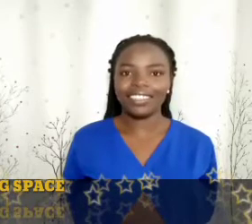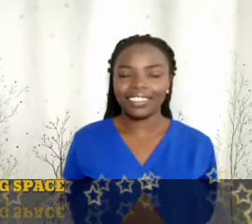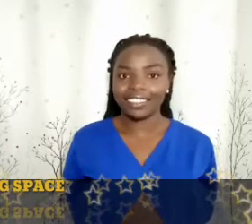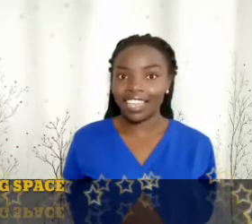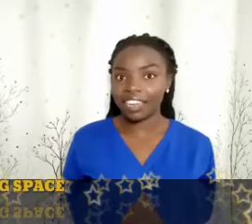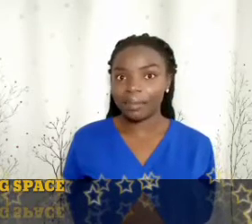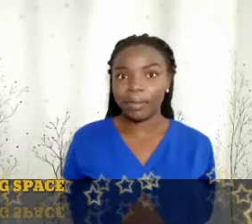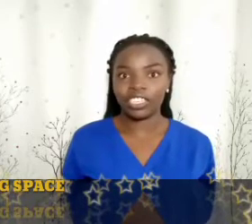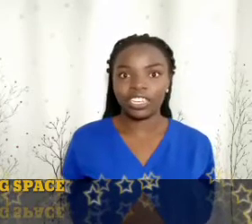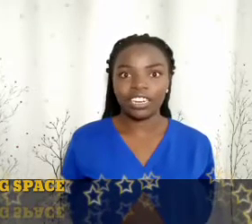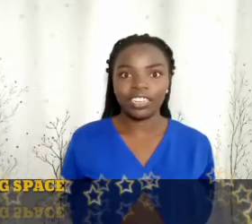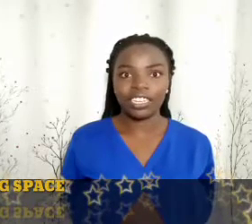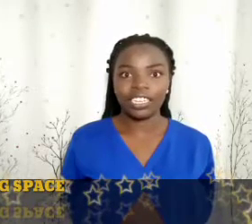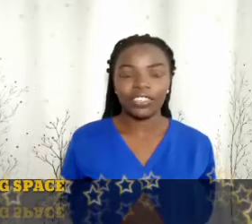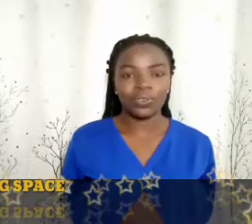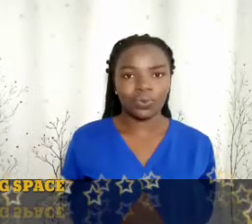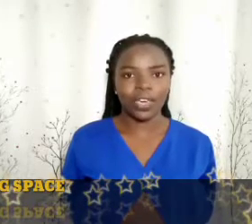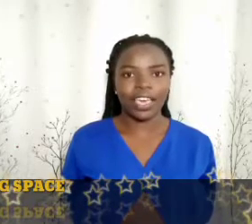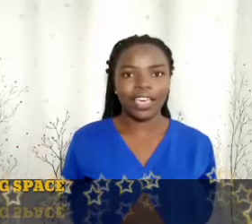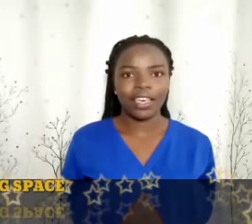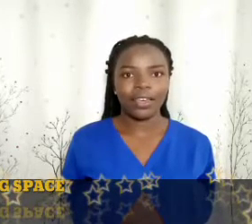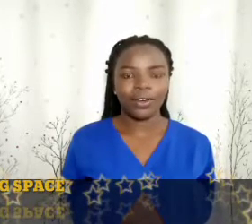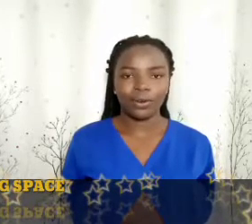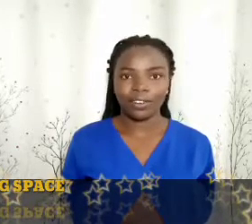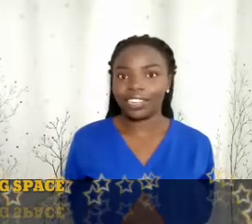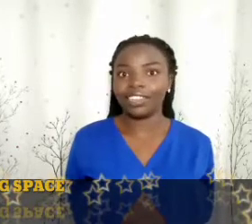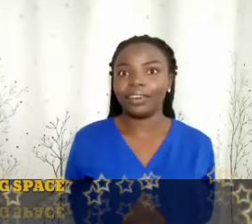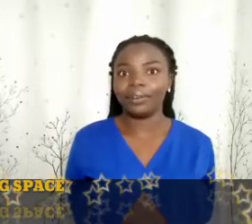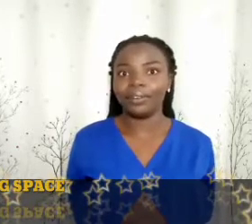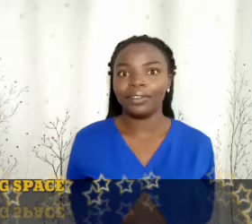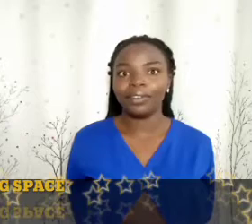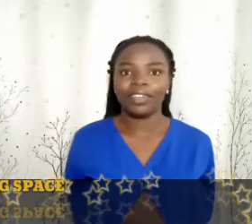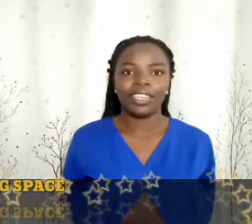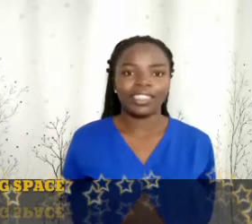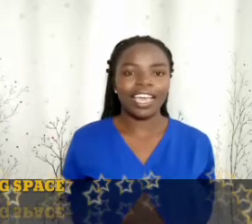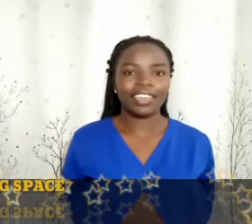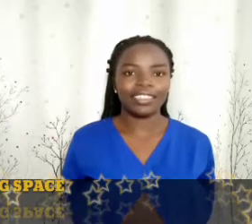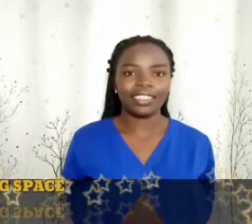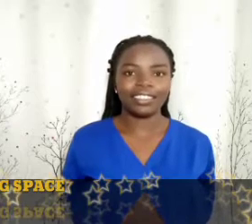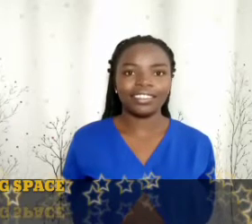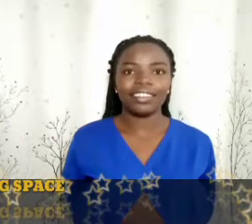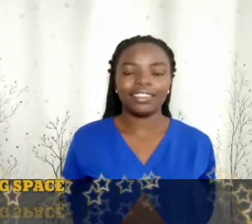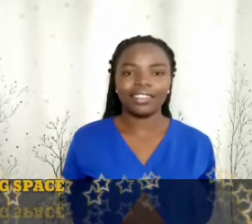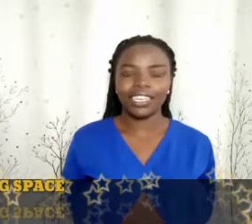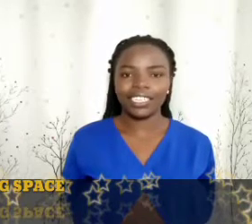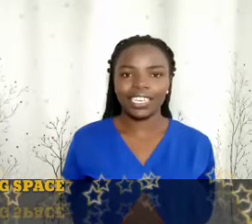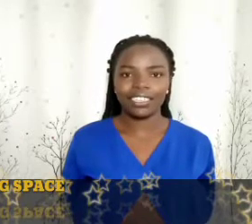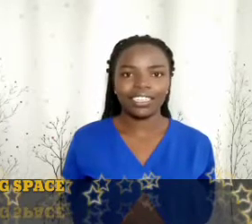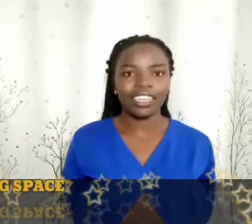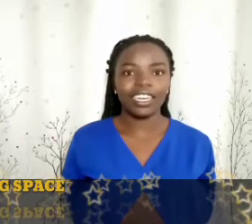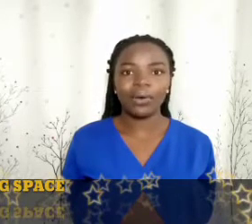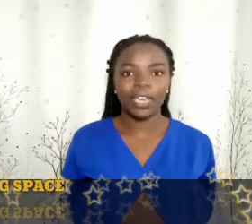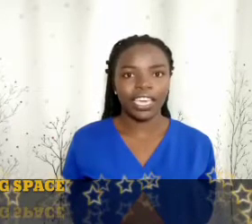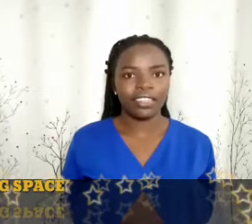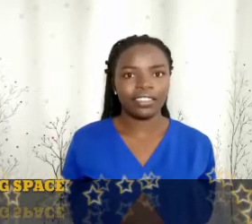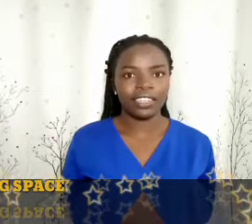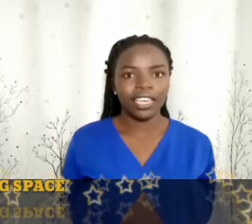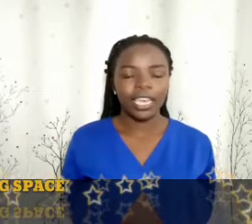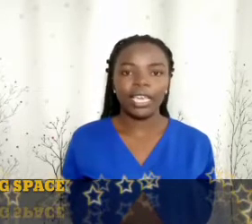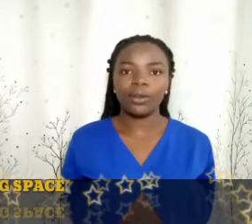is an imaginary square or rectangle that is created in our heads in